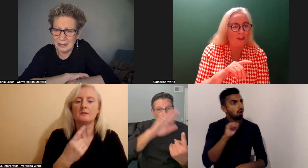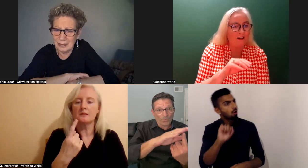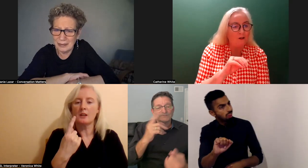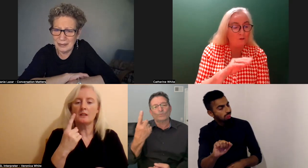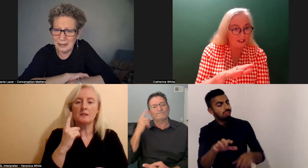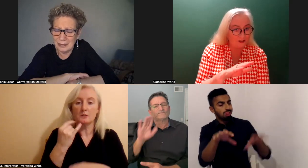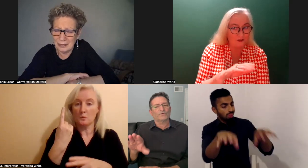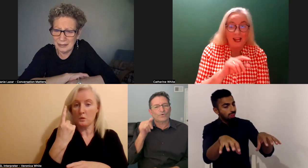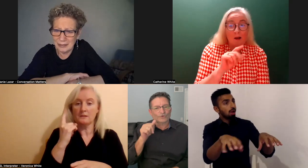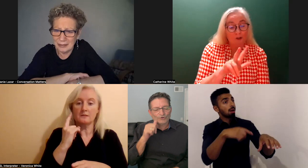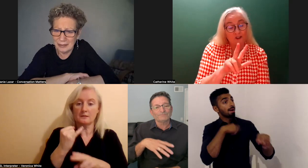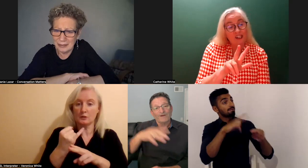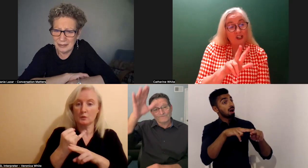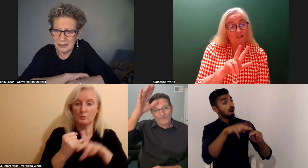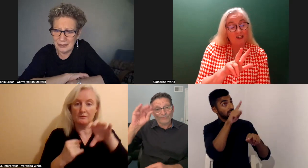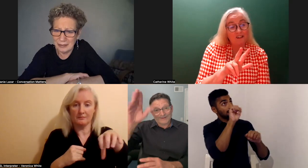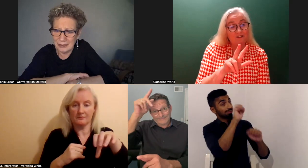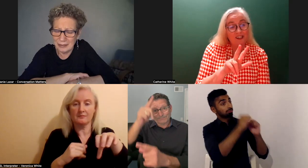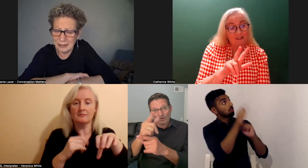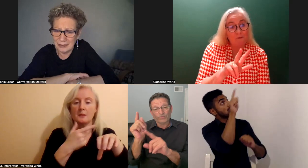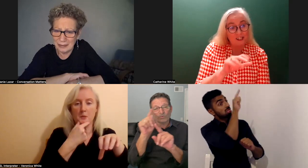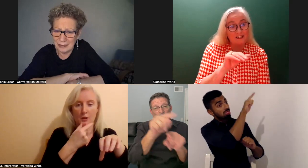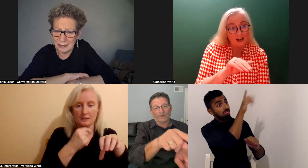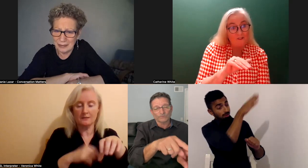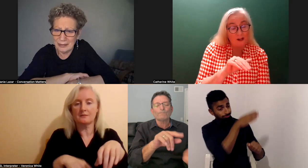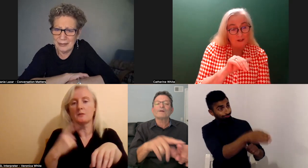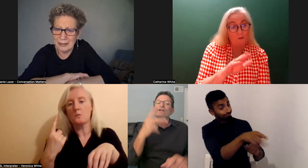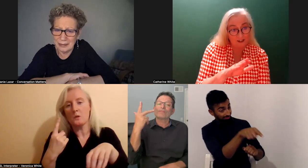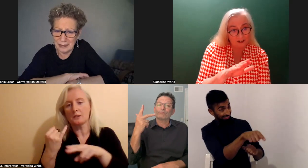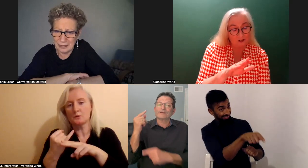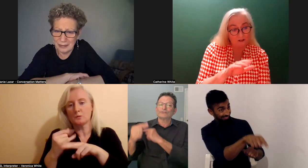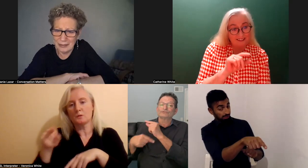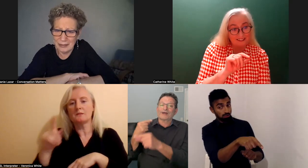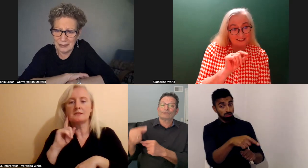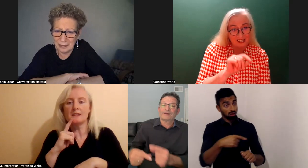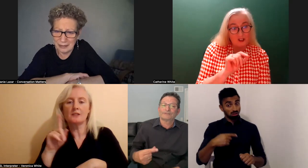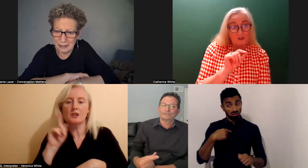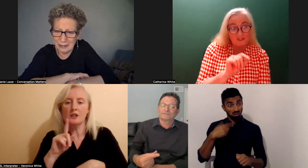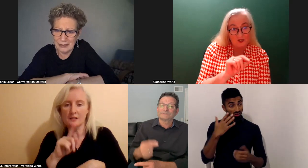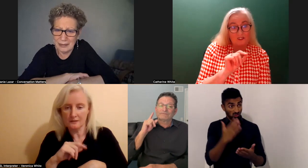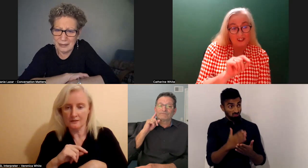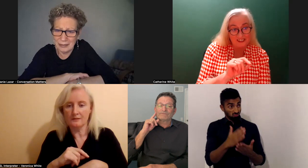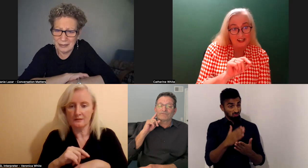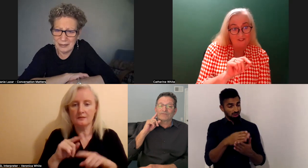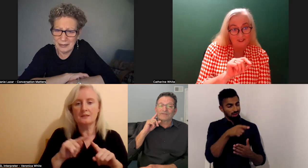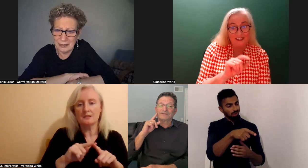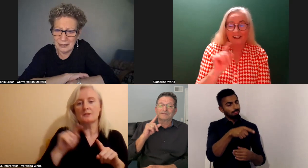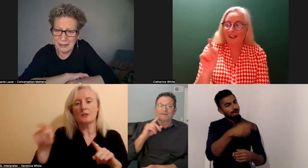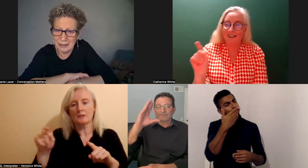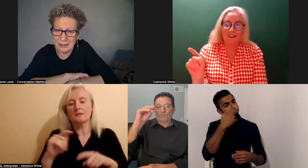his brother went to, but 3 generations of the deaf boys in our family went to St. Joseph's School for the